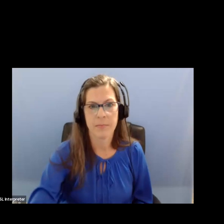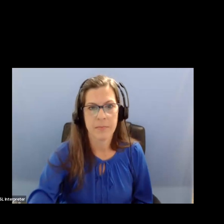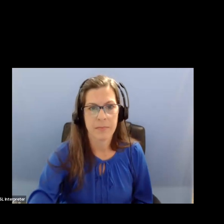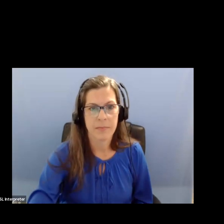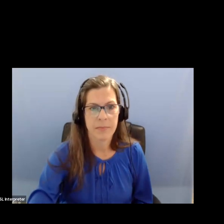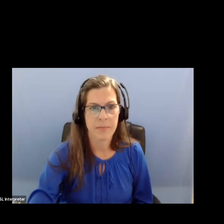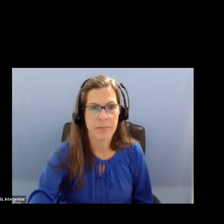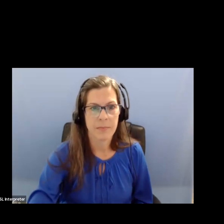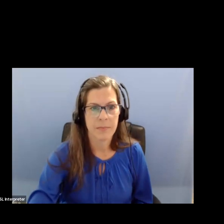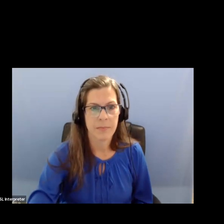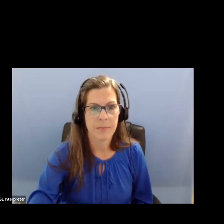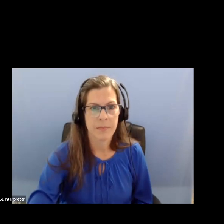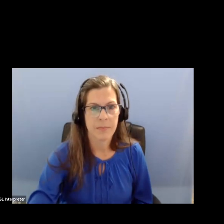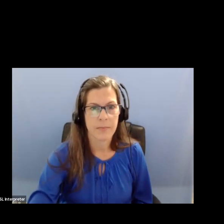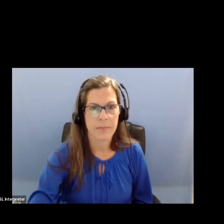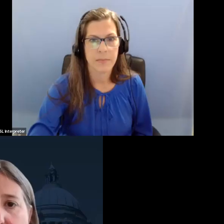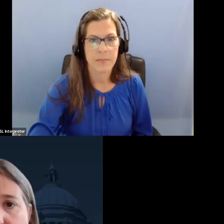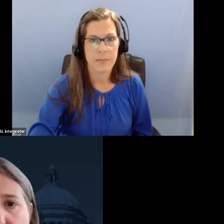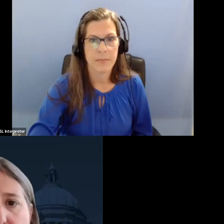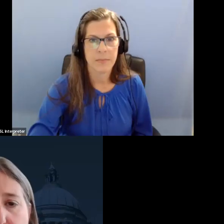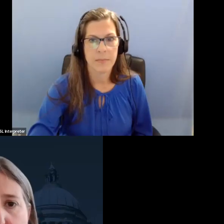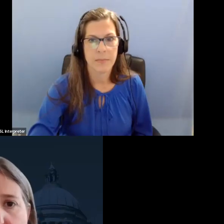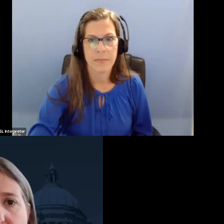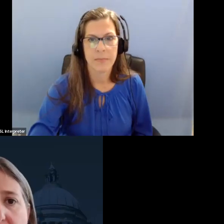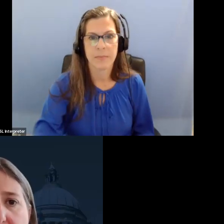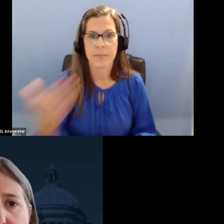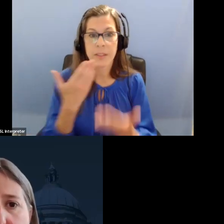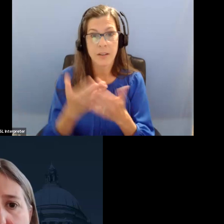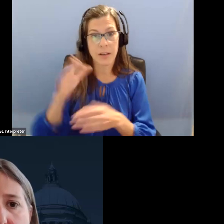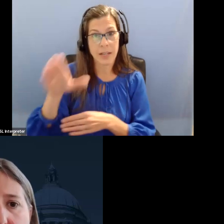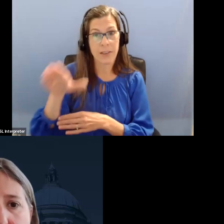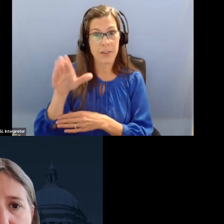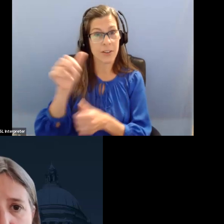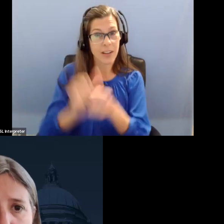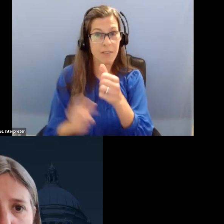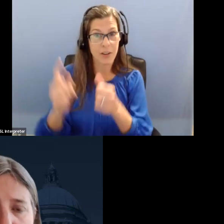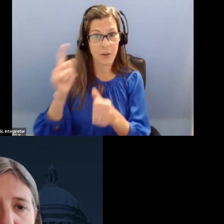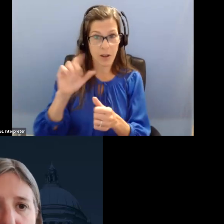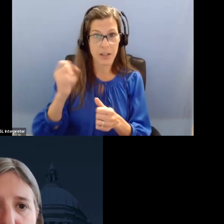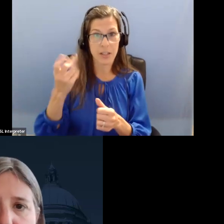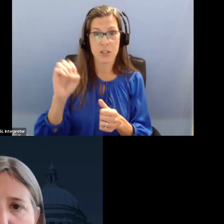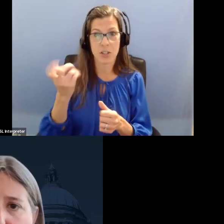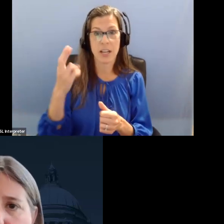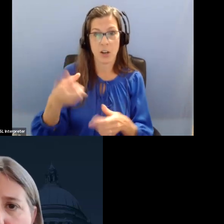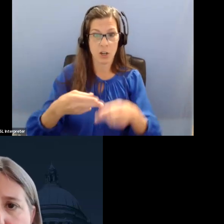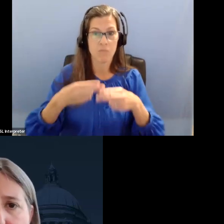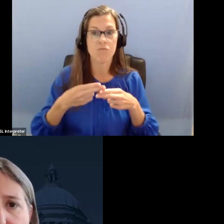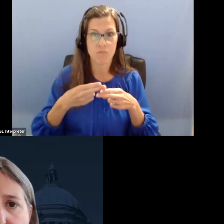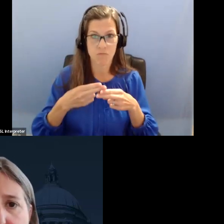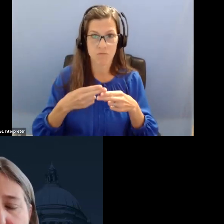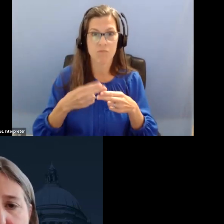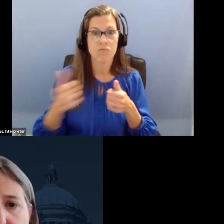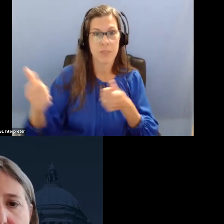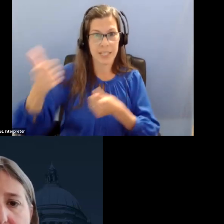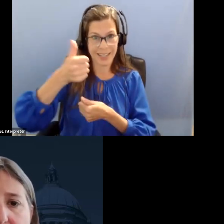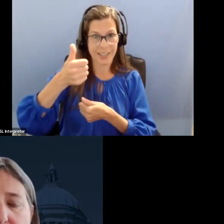Hi, good afternoon, everyone. Amber Leaders. I use she, her pronouns. I am a senior policy advisor in the governor's office to